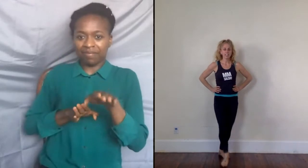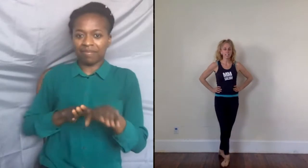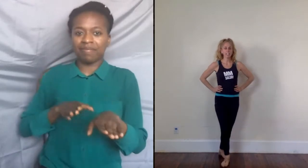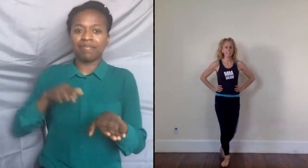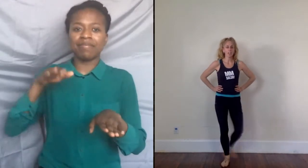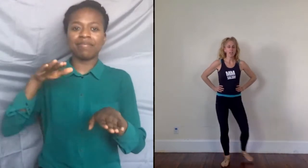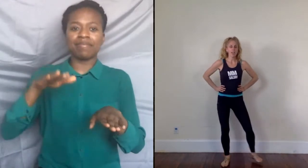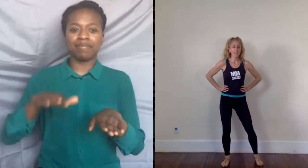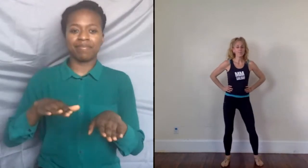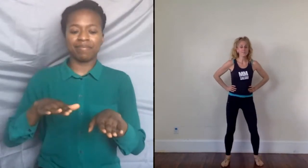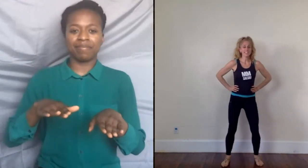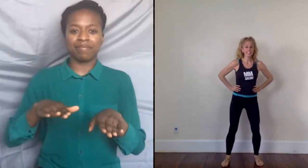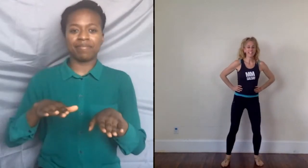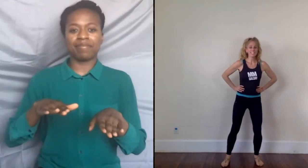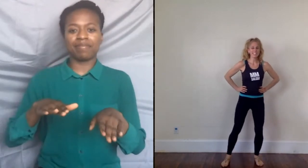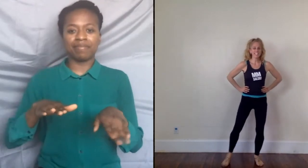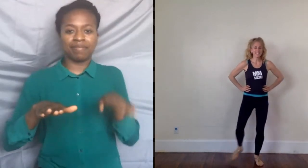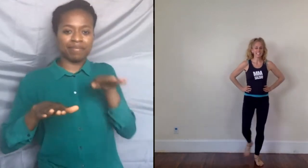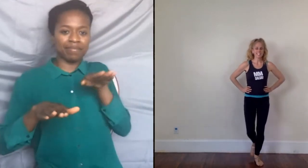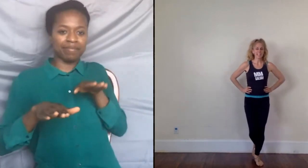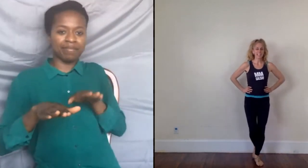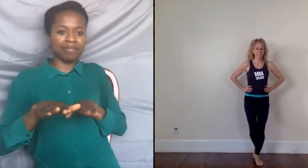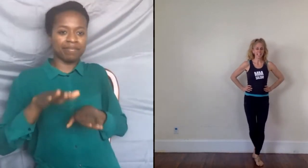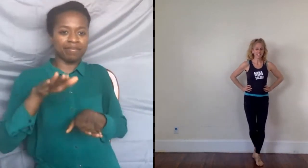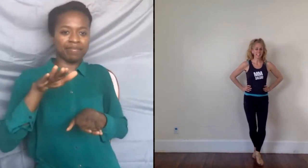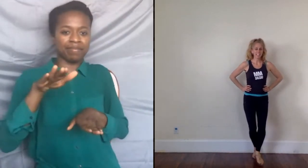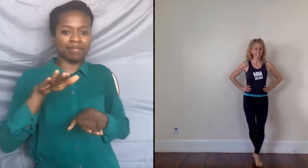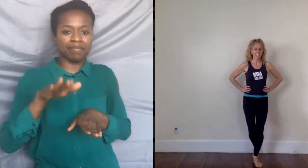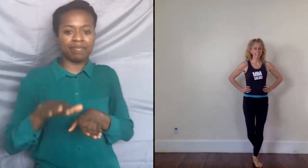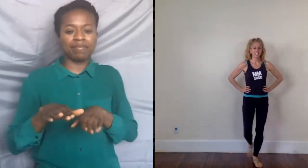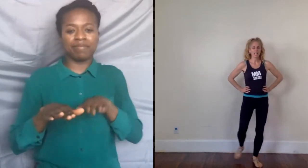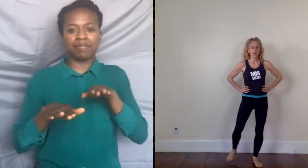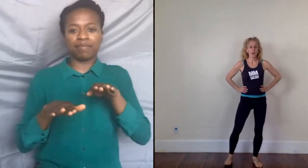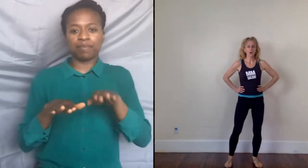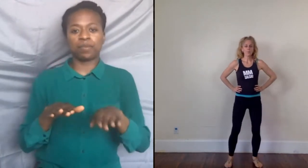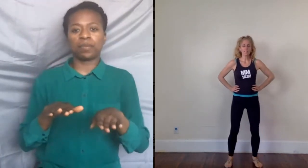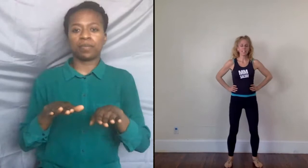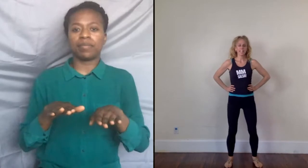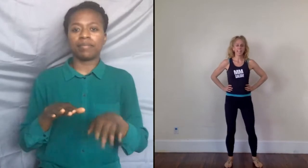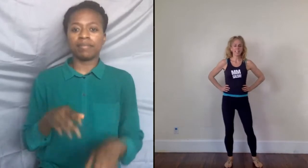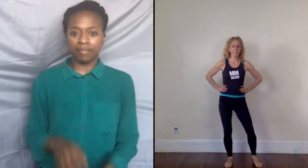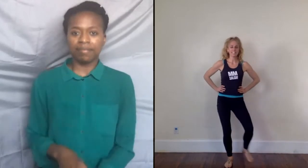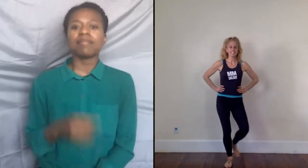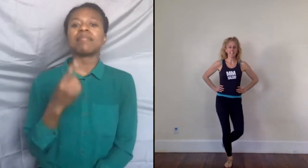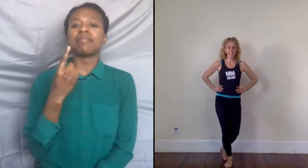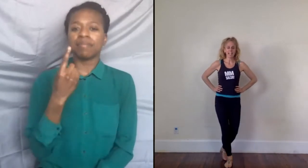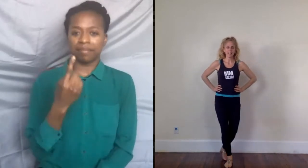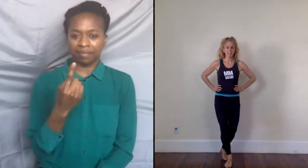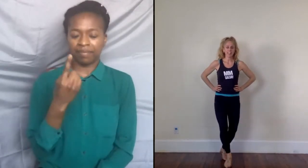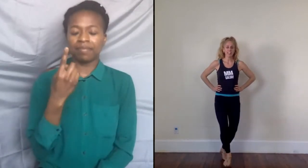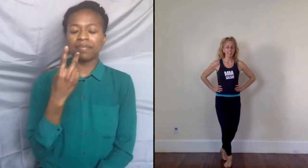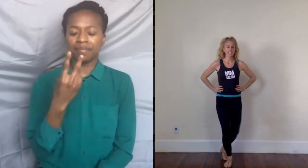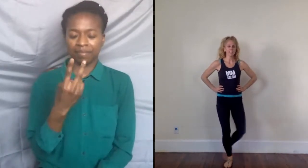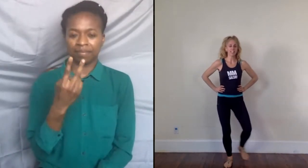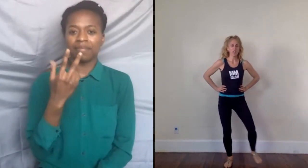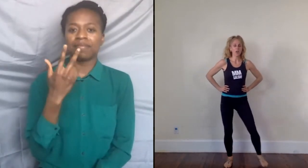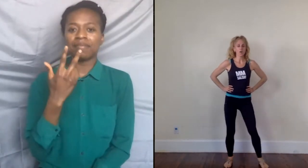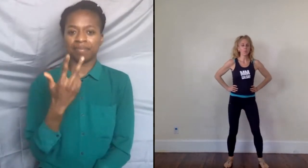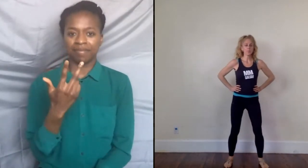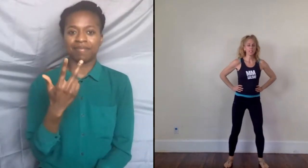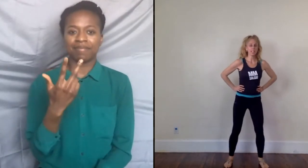diagonal and open. That's it. Diagonal and open and diagonal